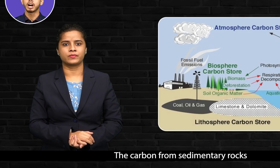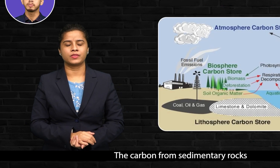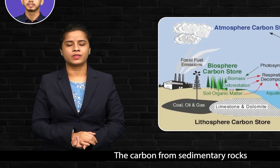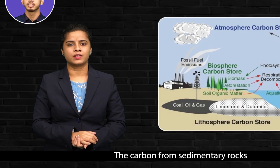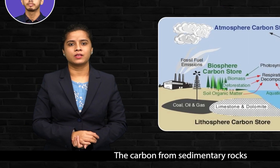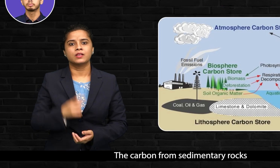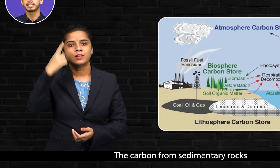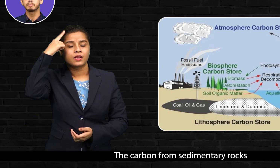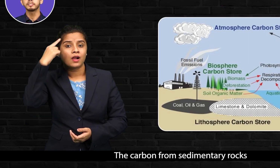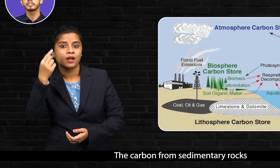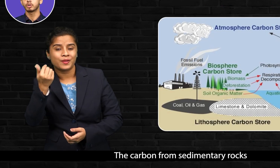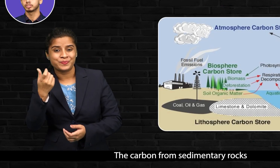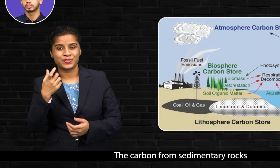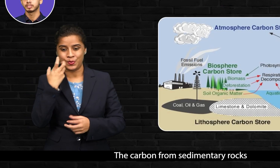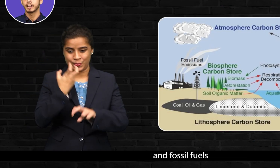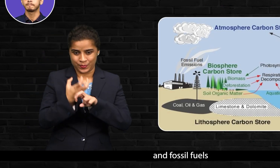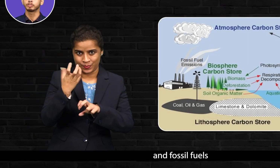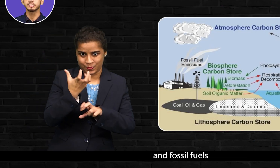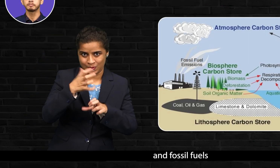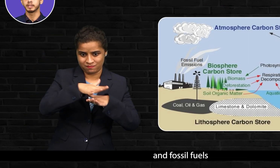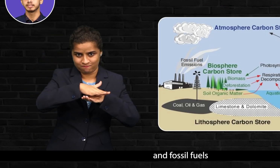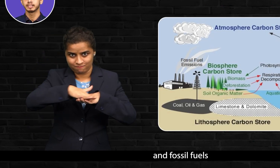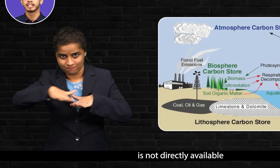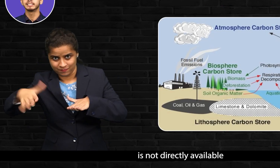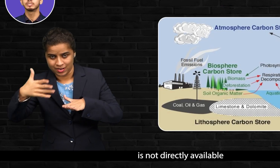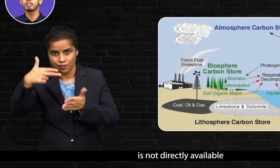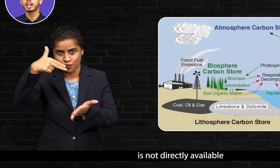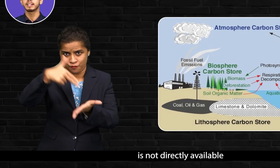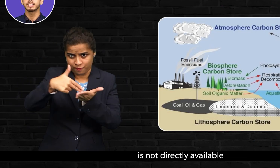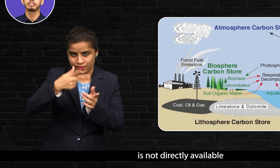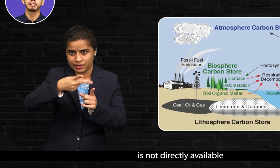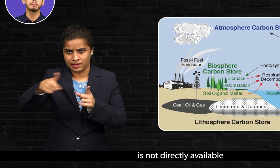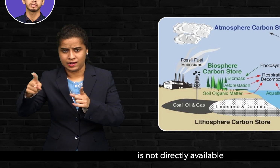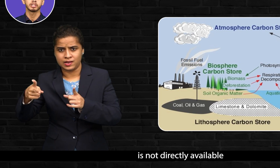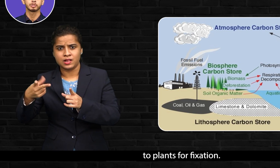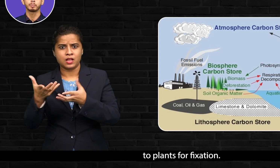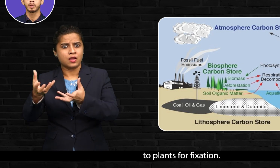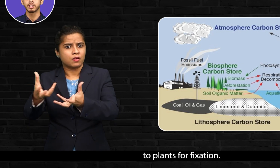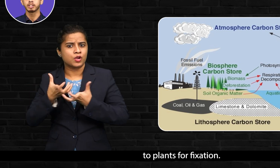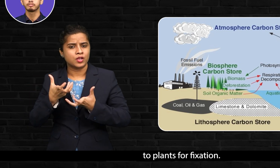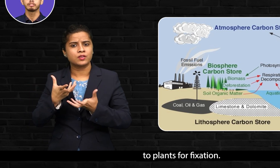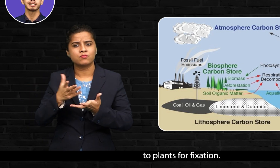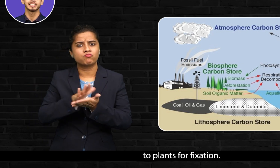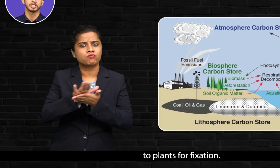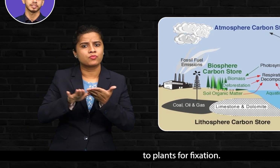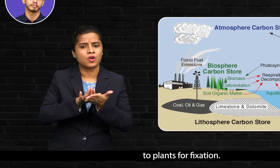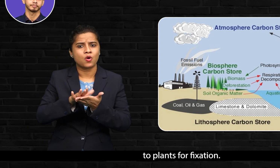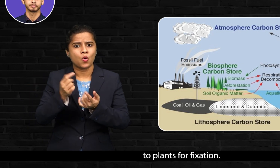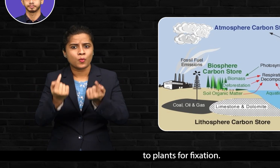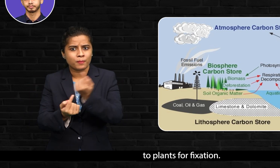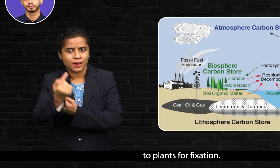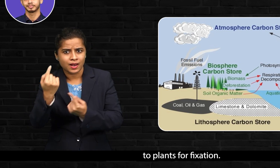The carbon from sedimentary rocks and fossil fuels is not directly available to plant for